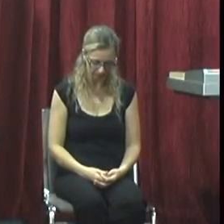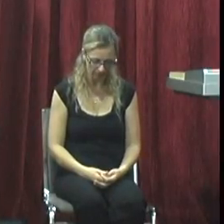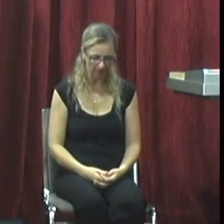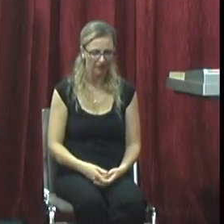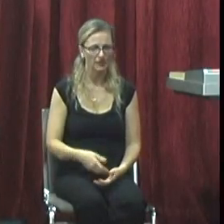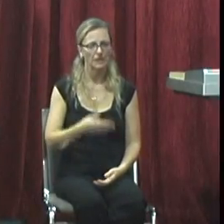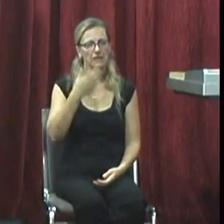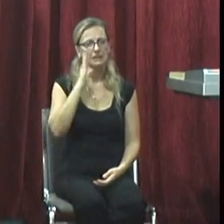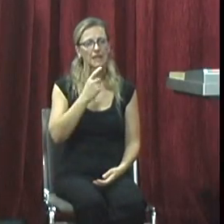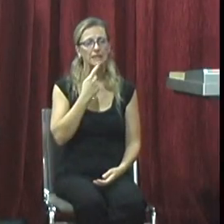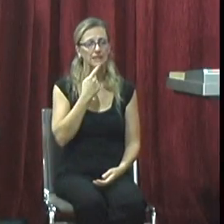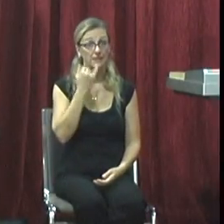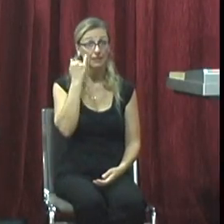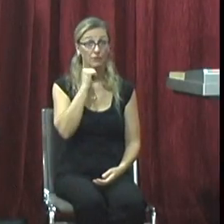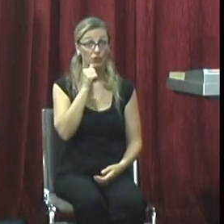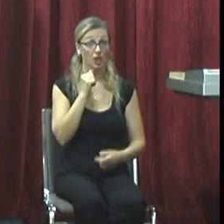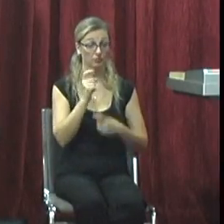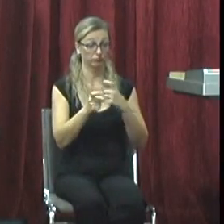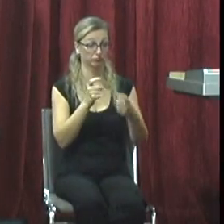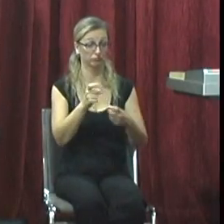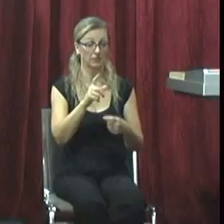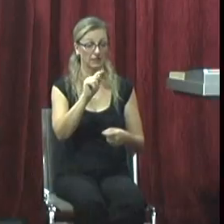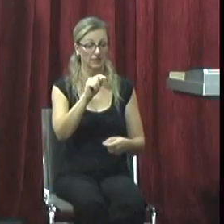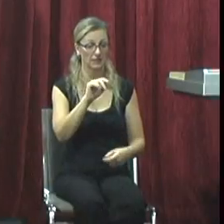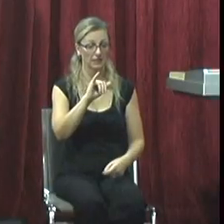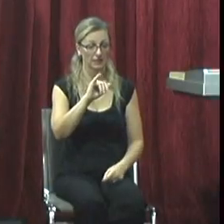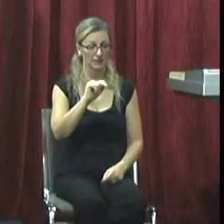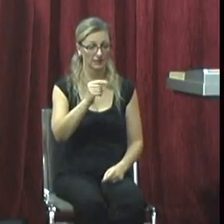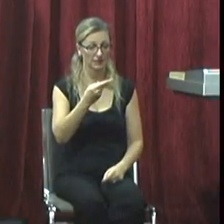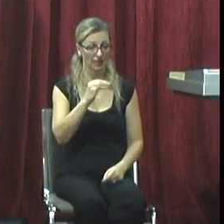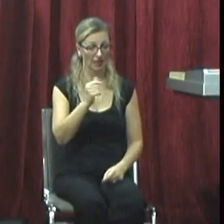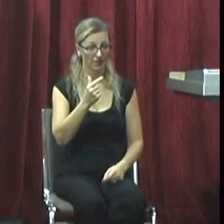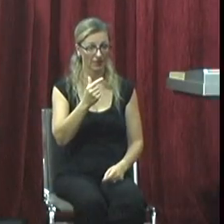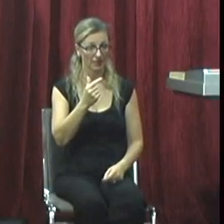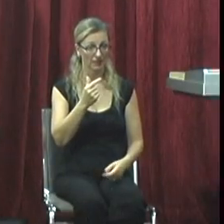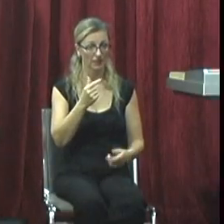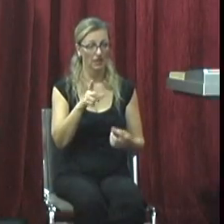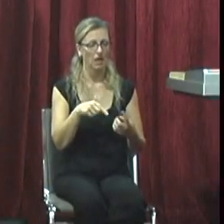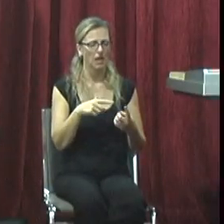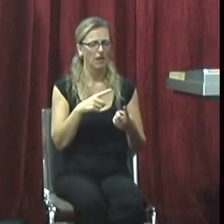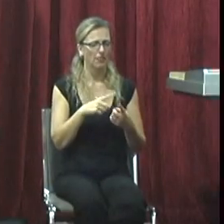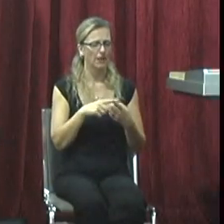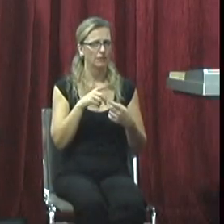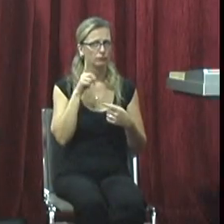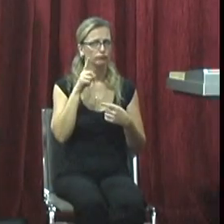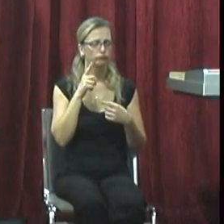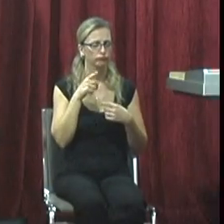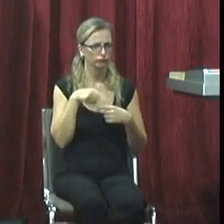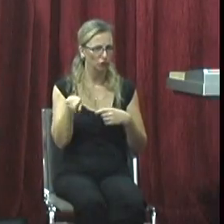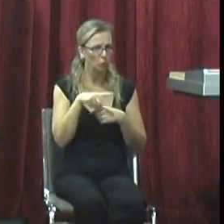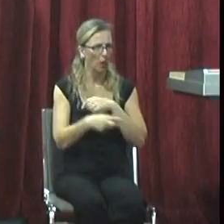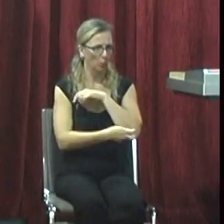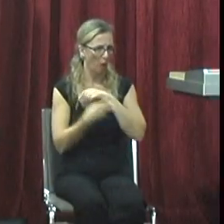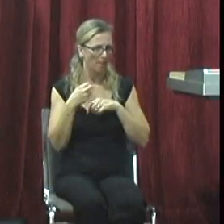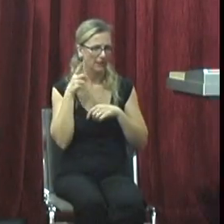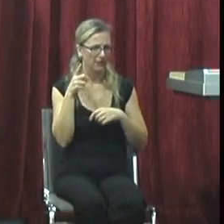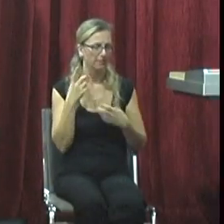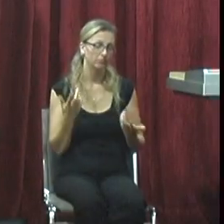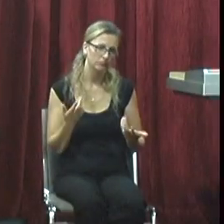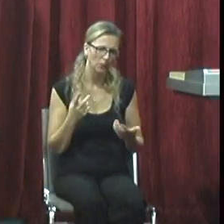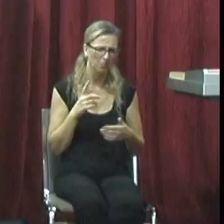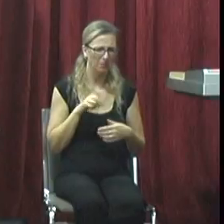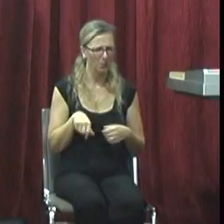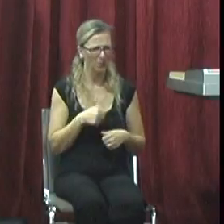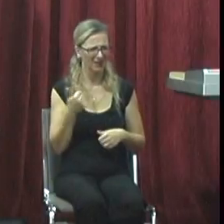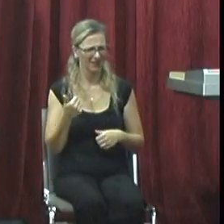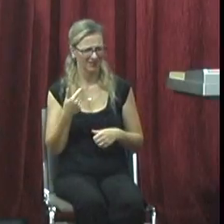him. So what else? Because we're not going to talk about tithing here. What else do you and I possibly